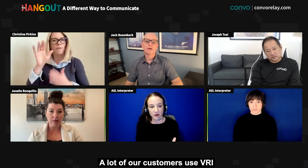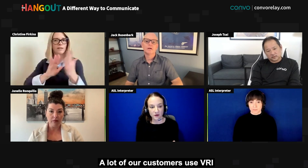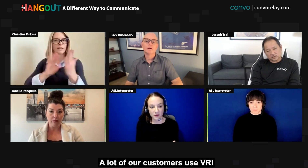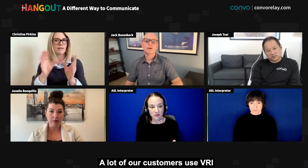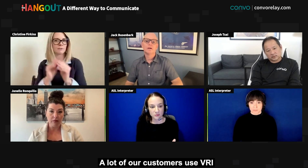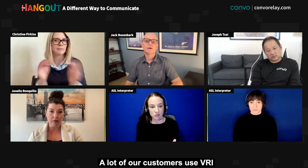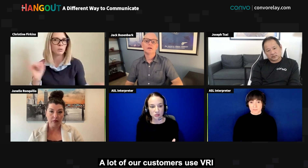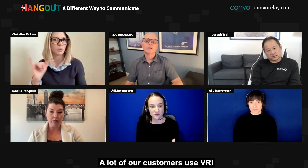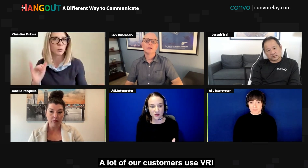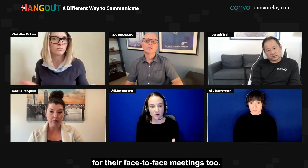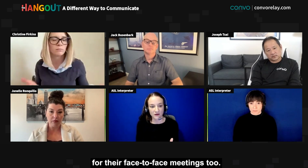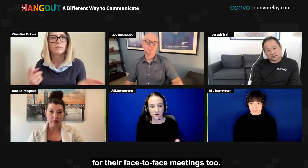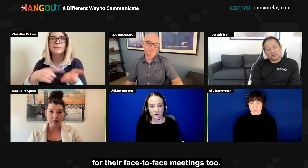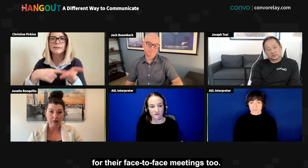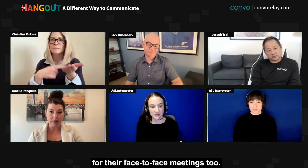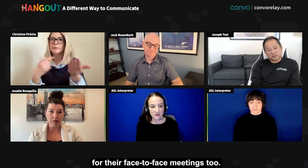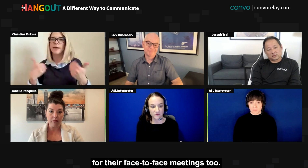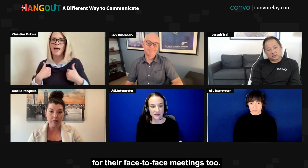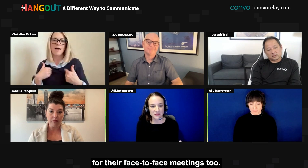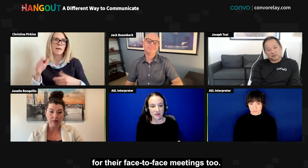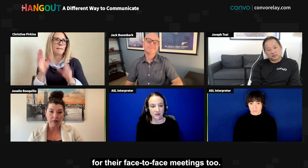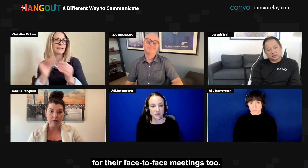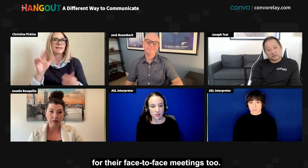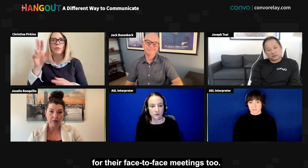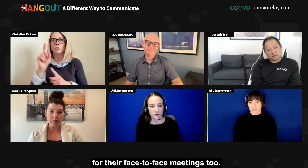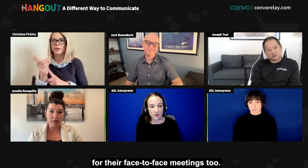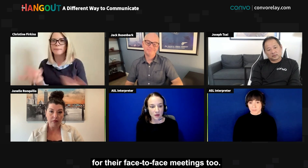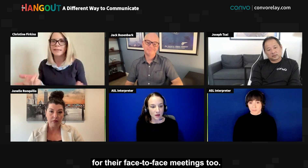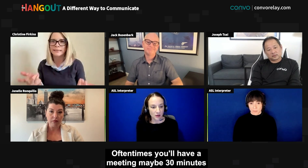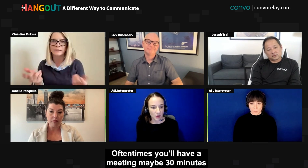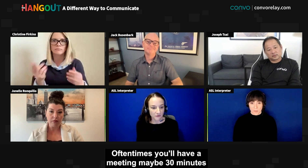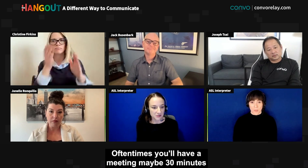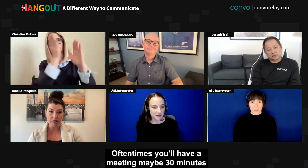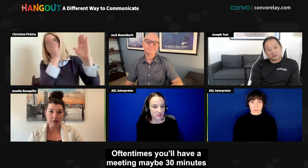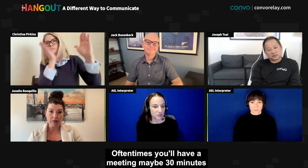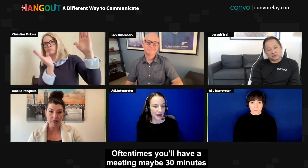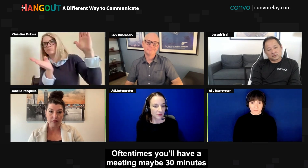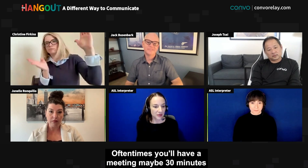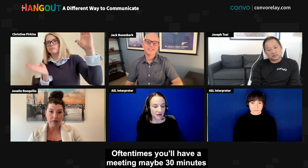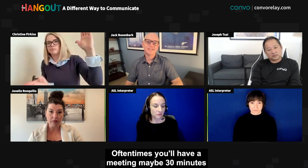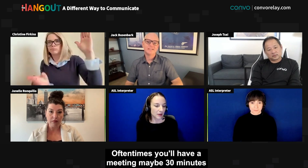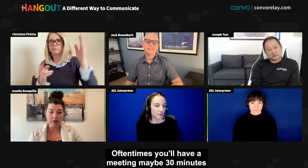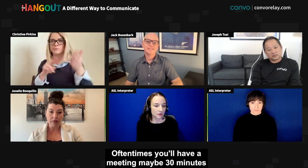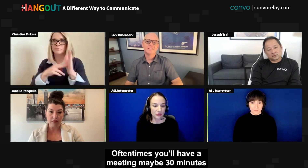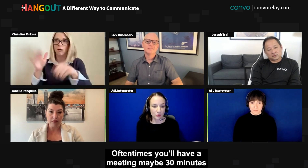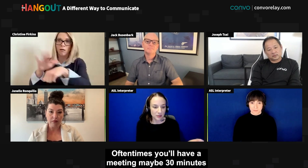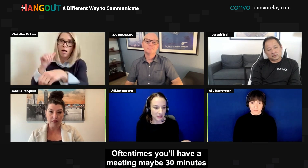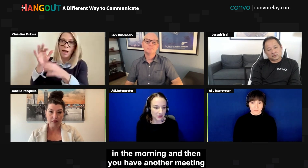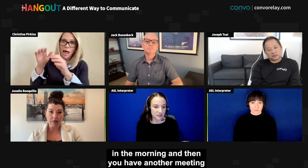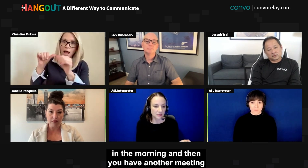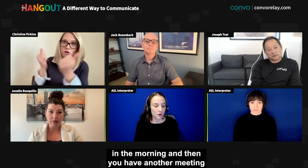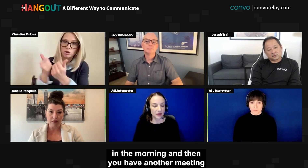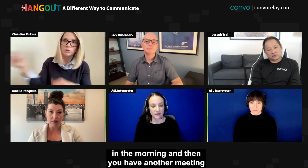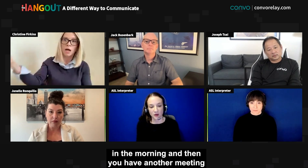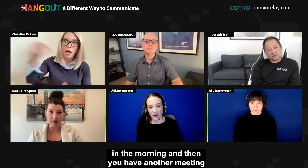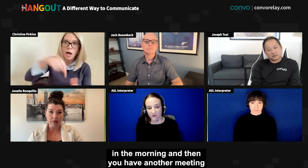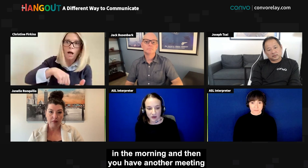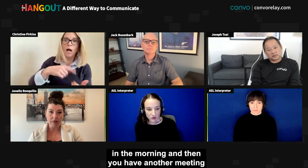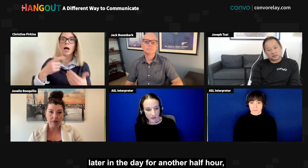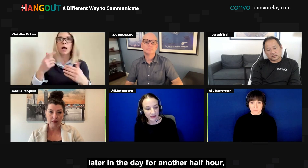our customers use VRI for their face-to-face meetings, too. Oftentimes, you'll have a meeting maybe 30 minutes in the morning, and then you have another meeting later